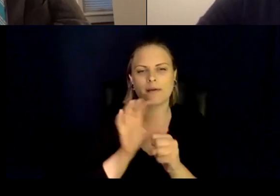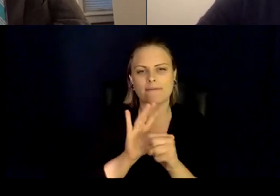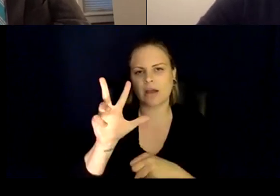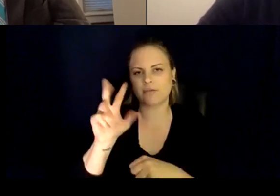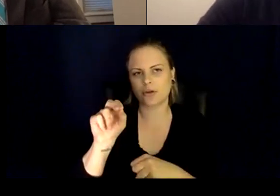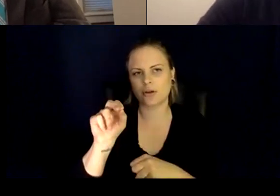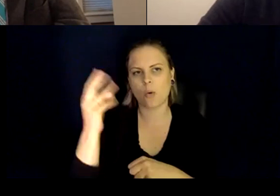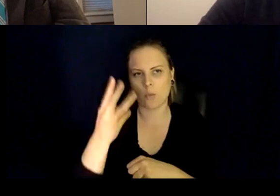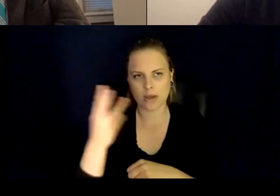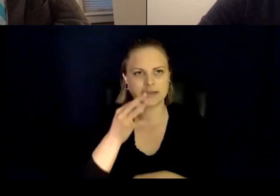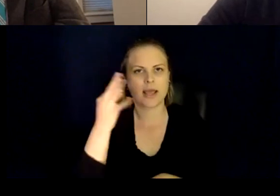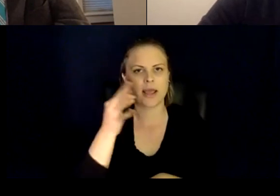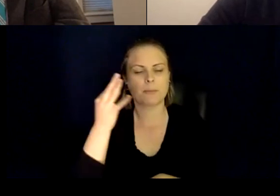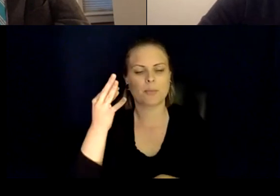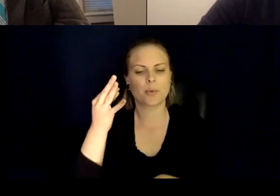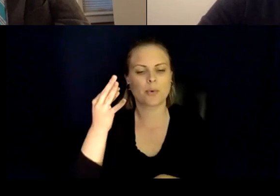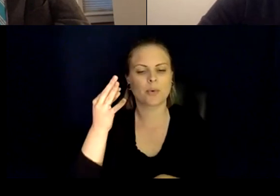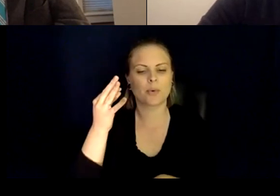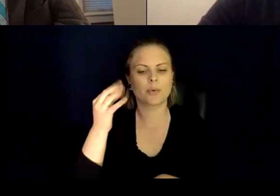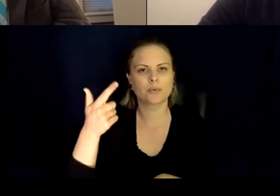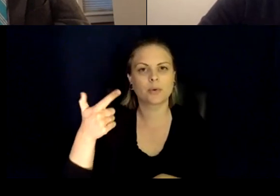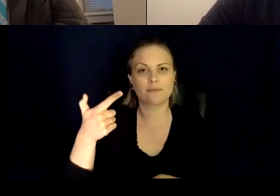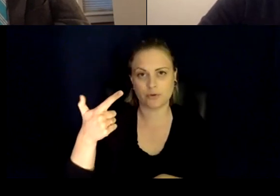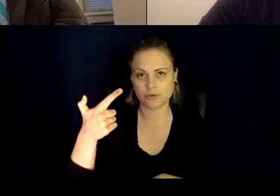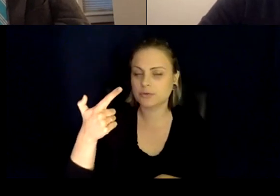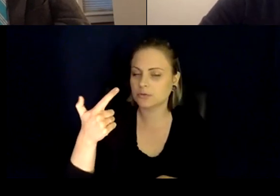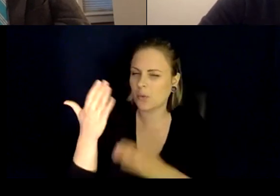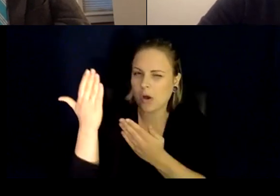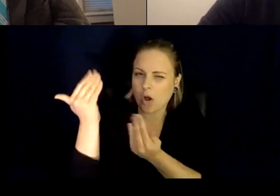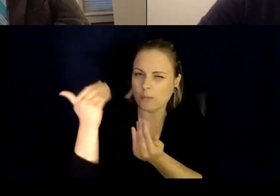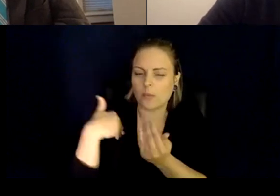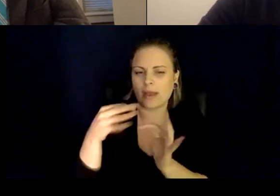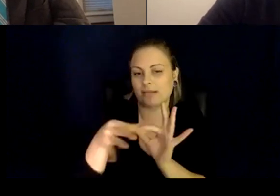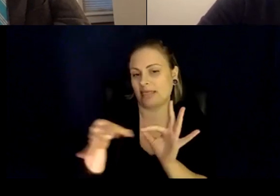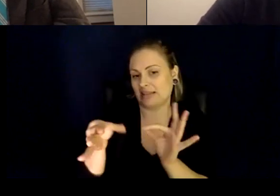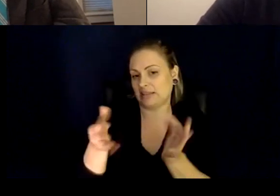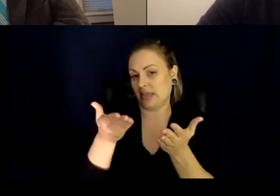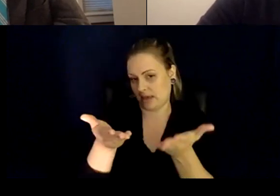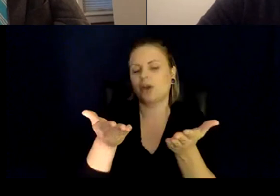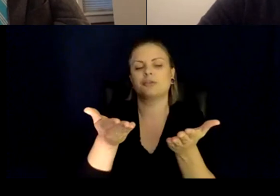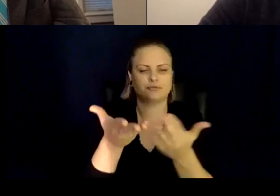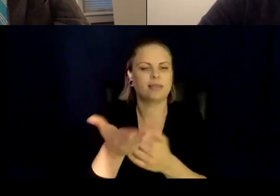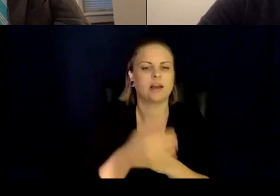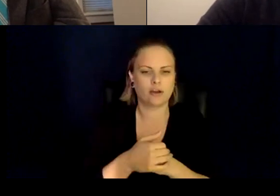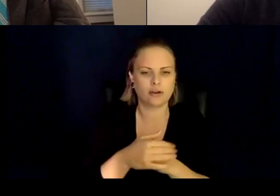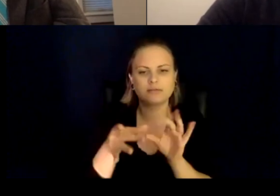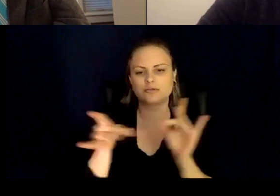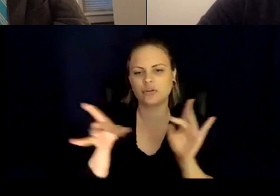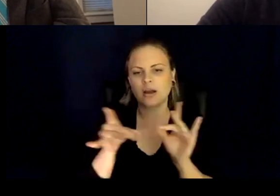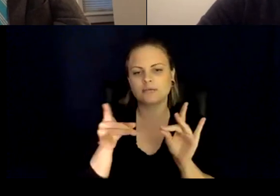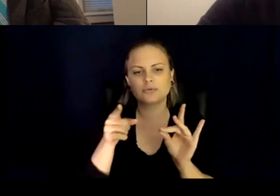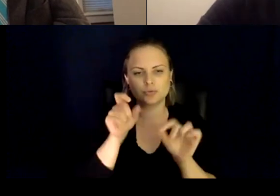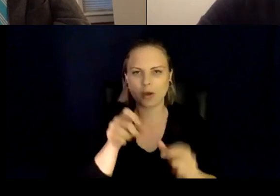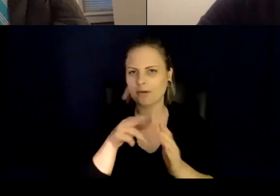on Wednesday, April 21st. And hopefully we have links right there in the chat for you to